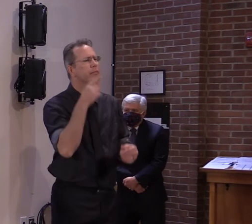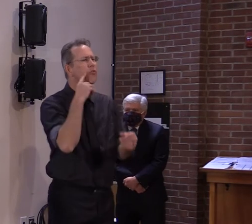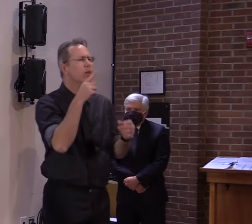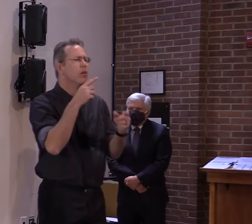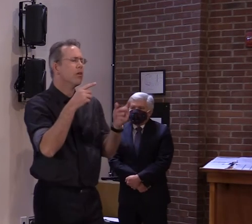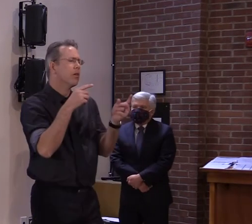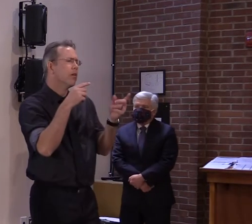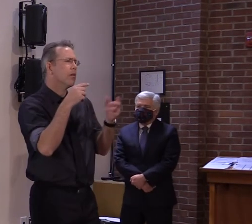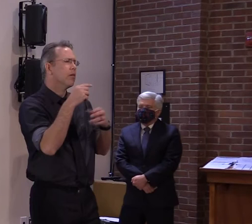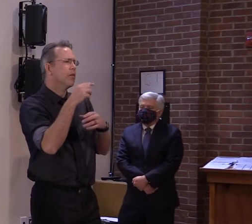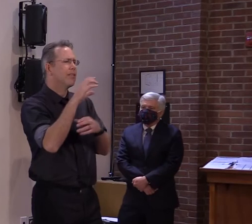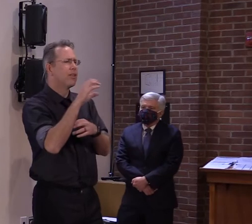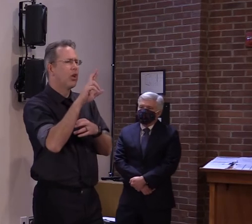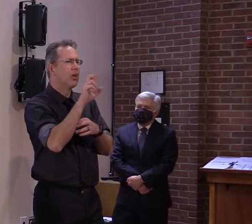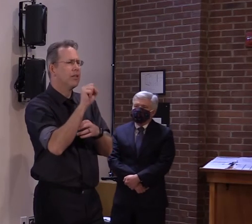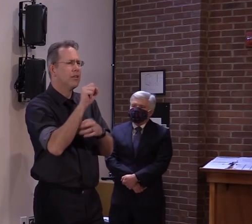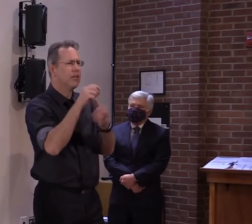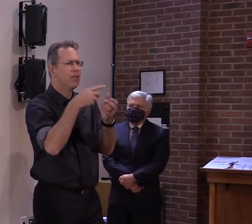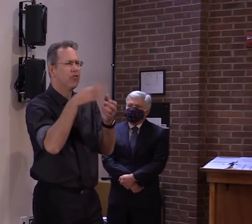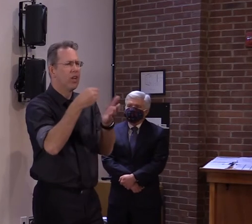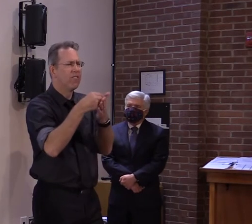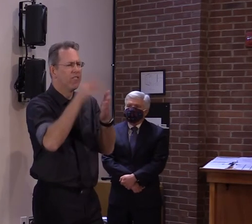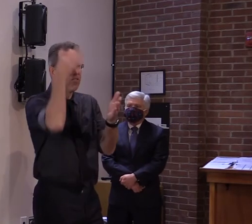Yeah, we don't have